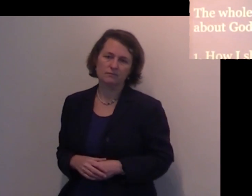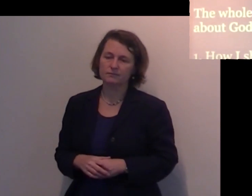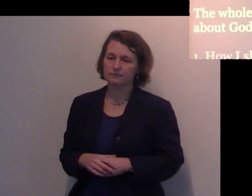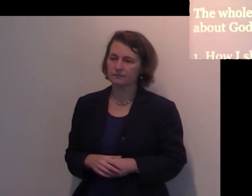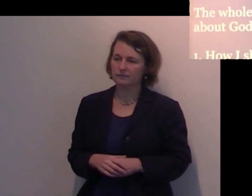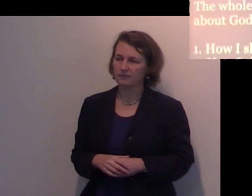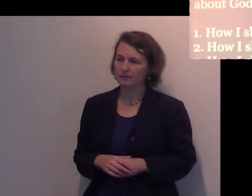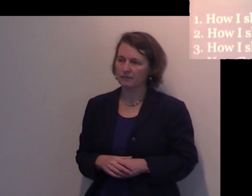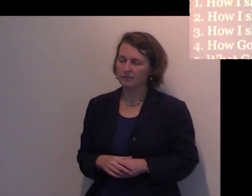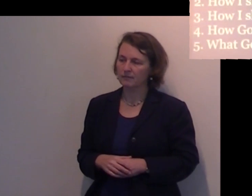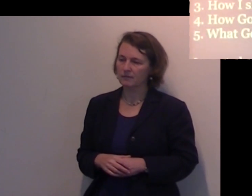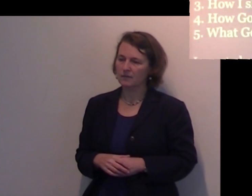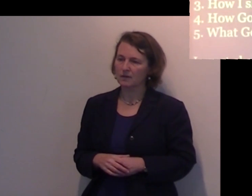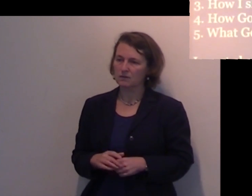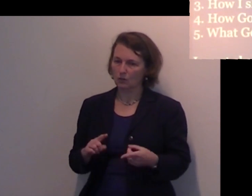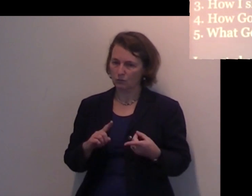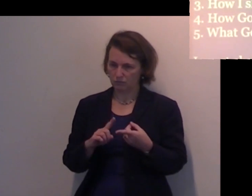Number 1, how I should live.